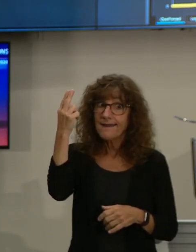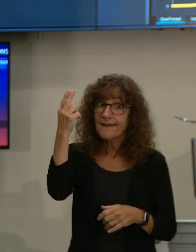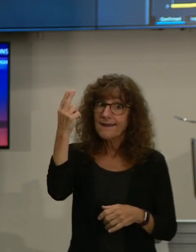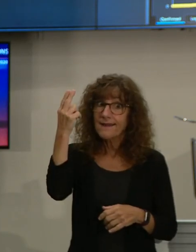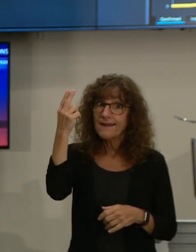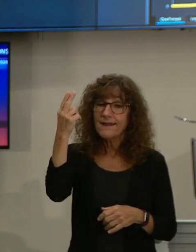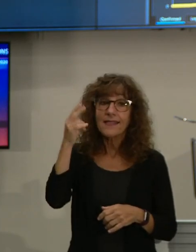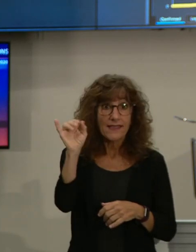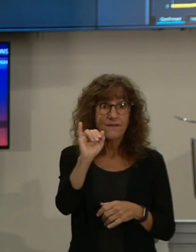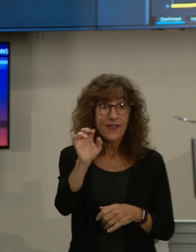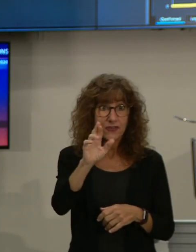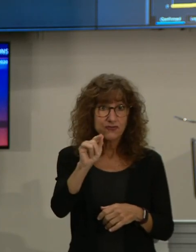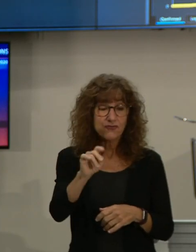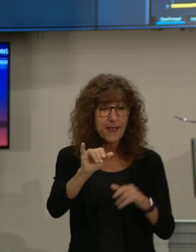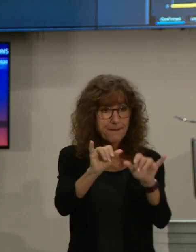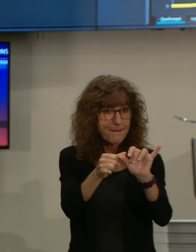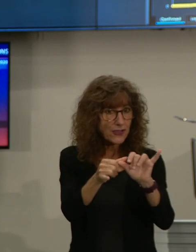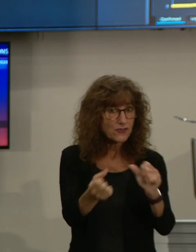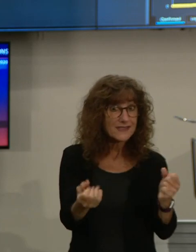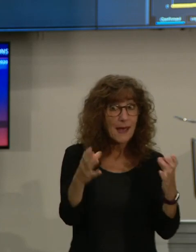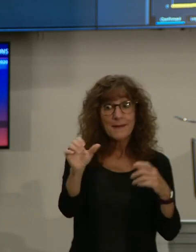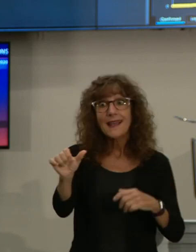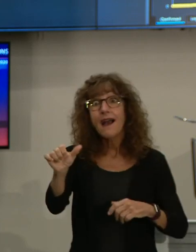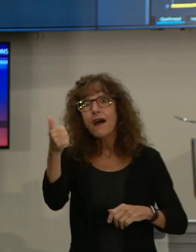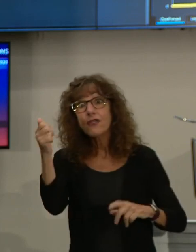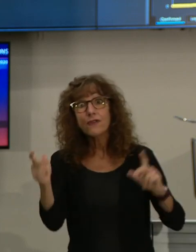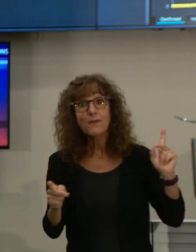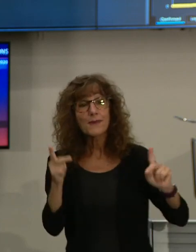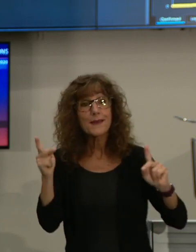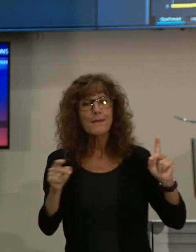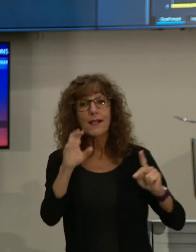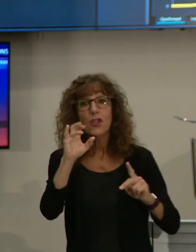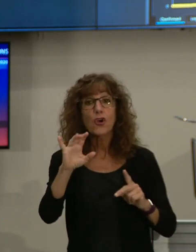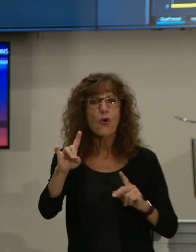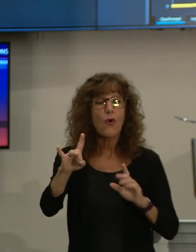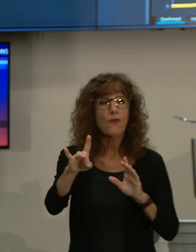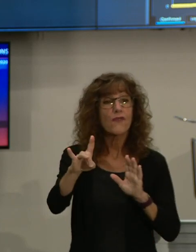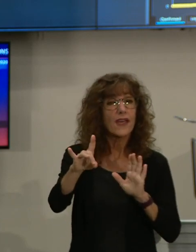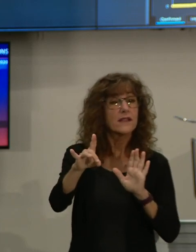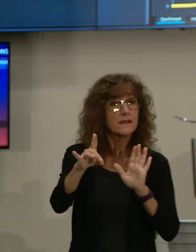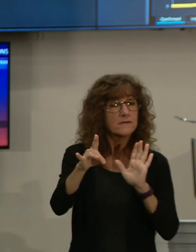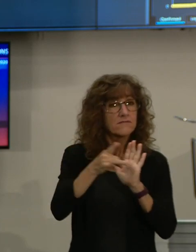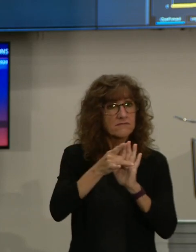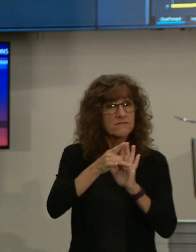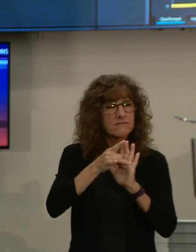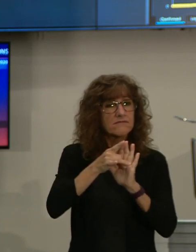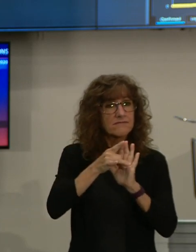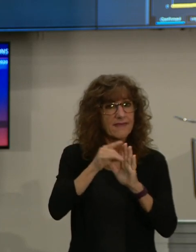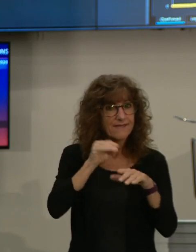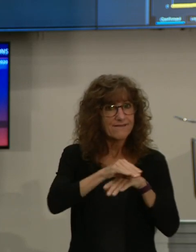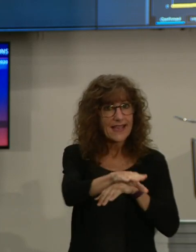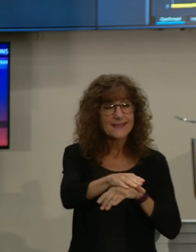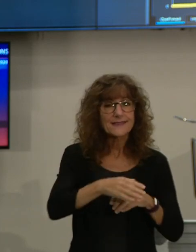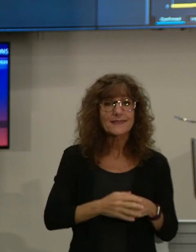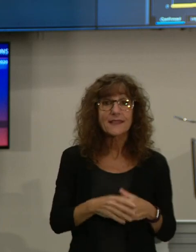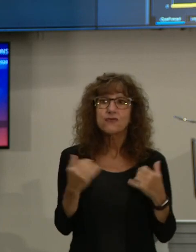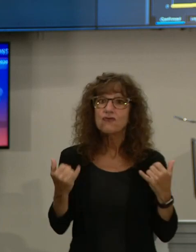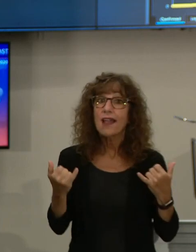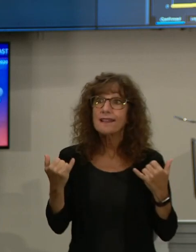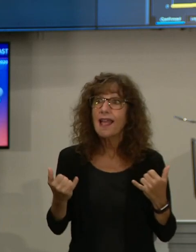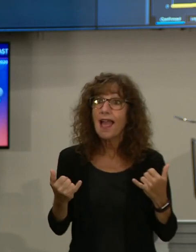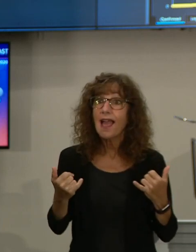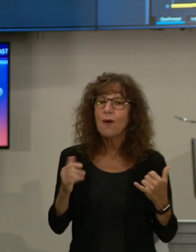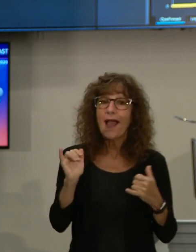The infection rate measures how many other people a COVID-positive person infects. Right now,